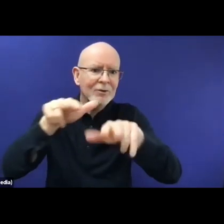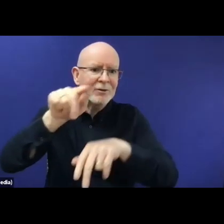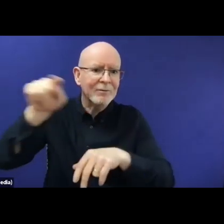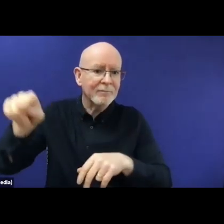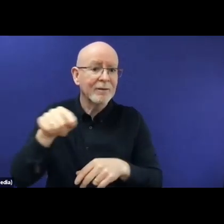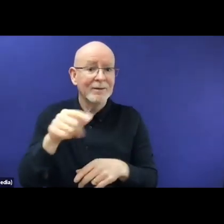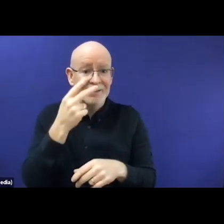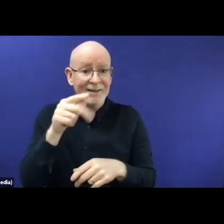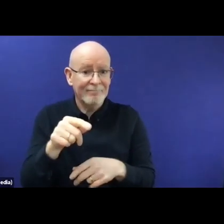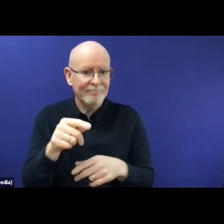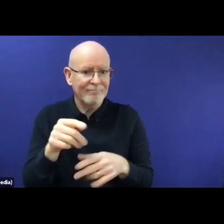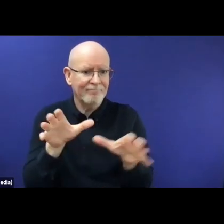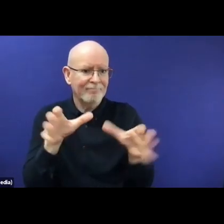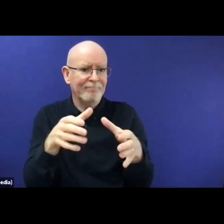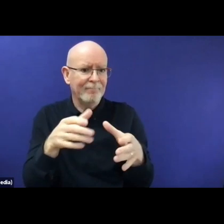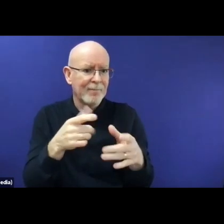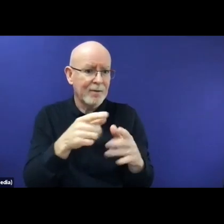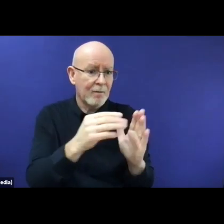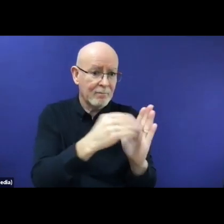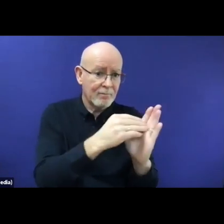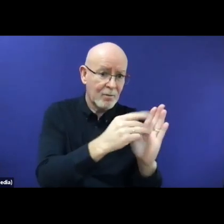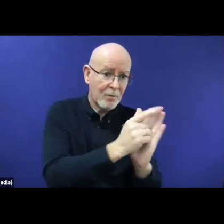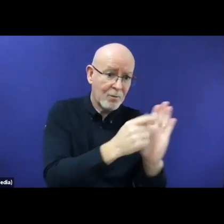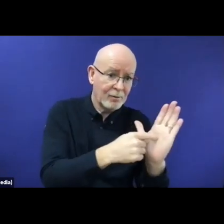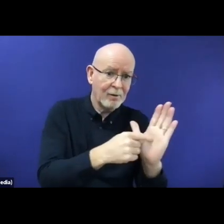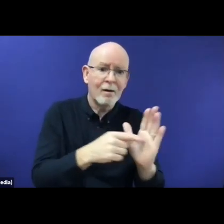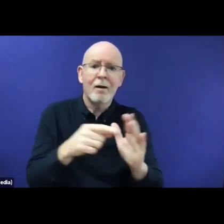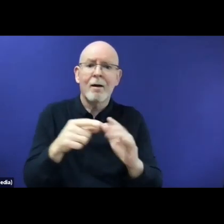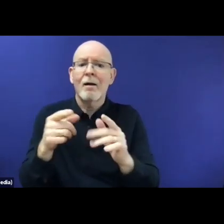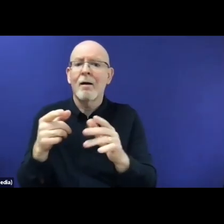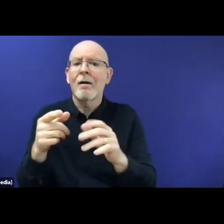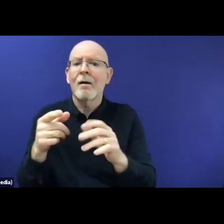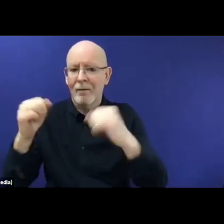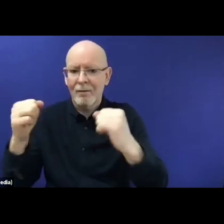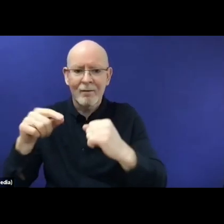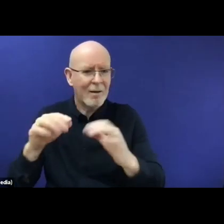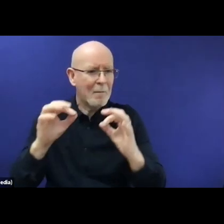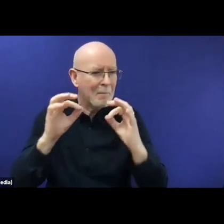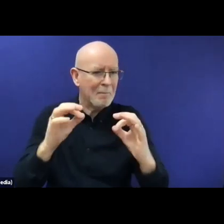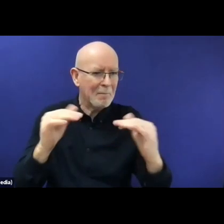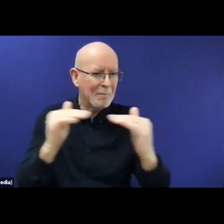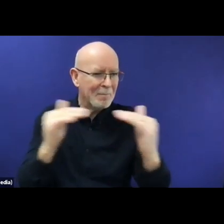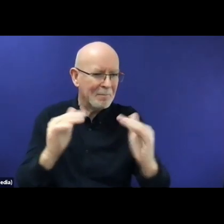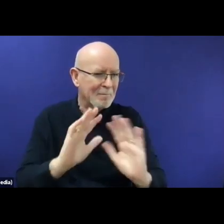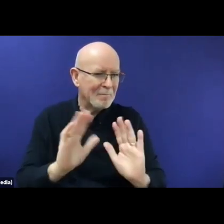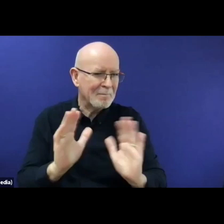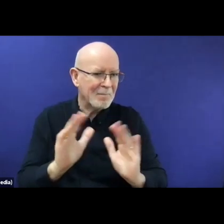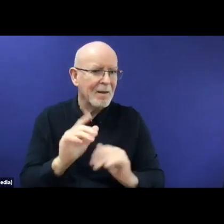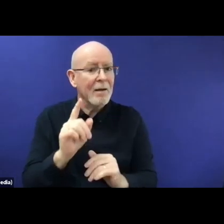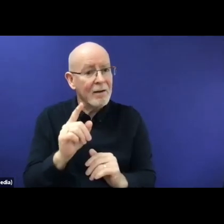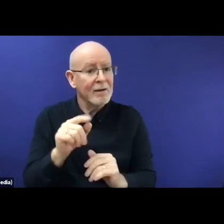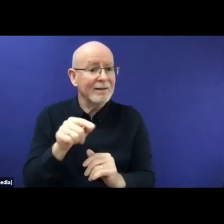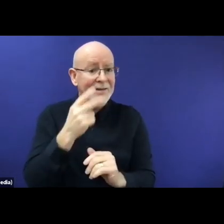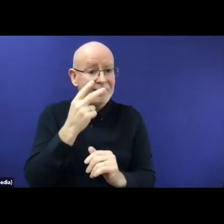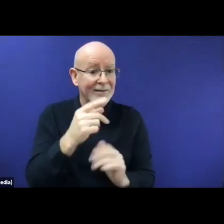UNHCR protection role has actually become one of replacement or substitution. In this case, not substitution